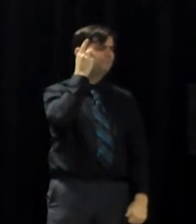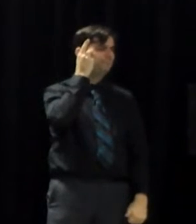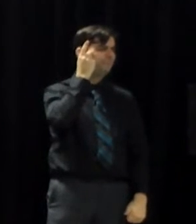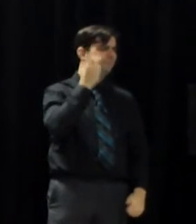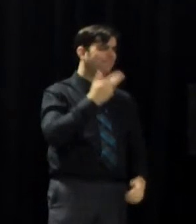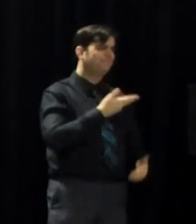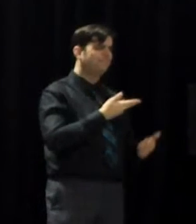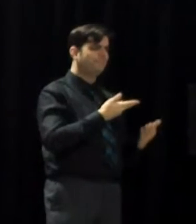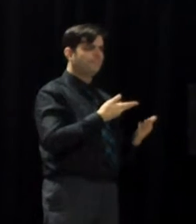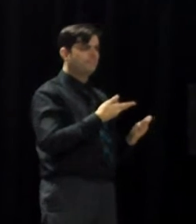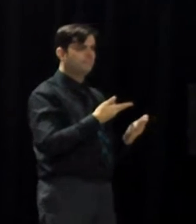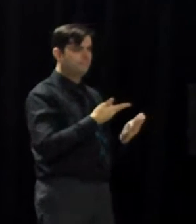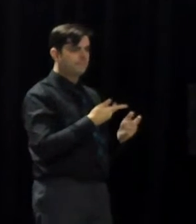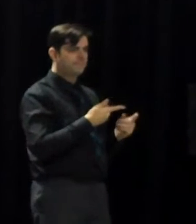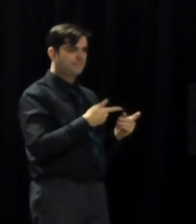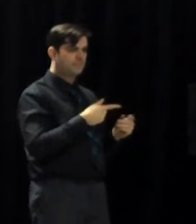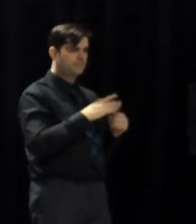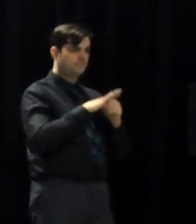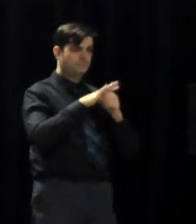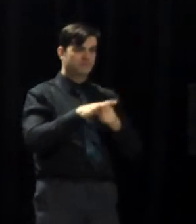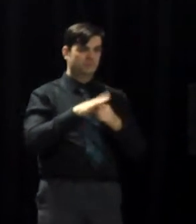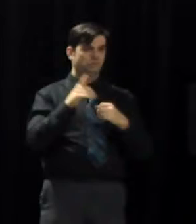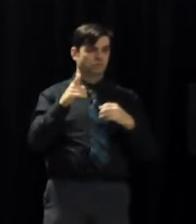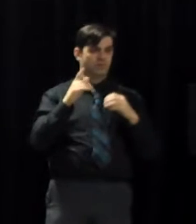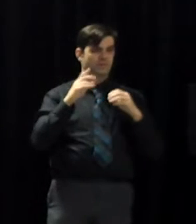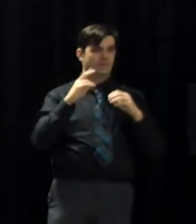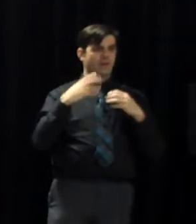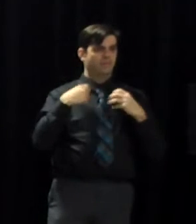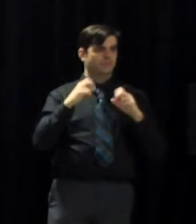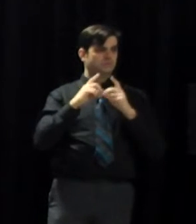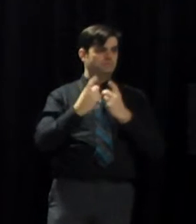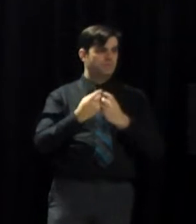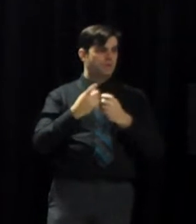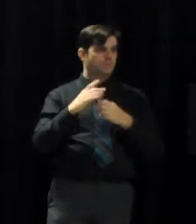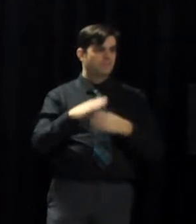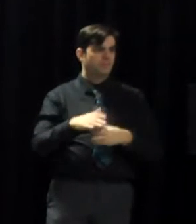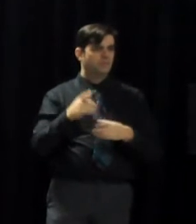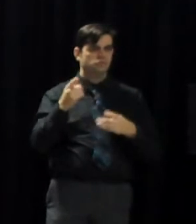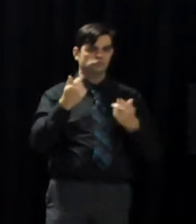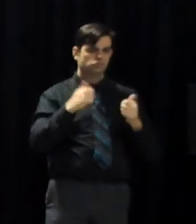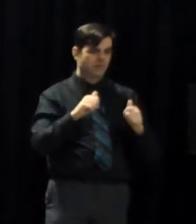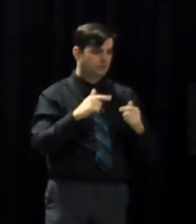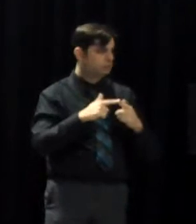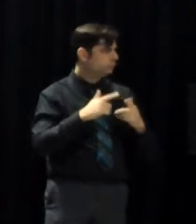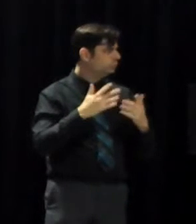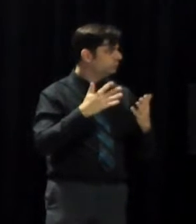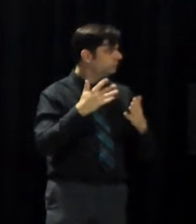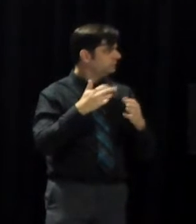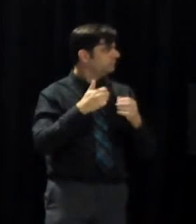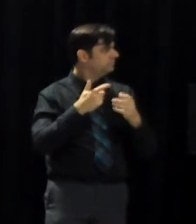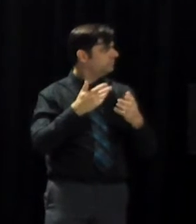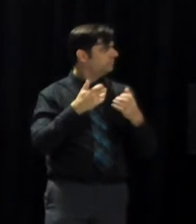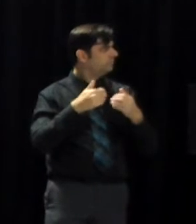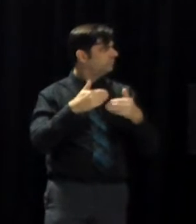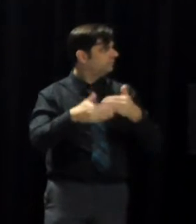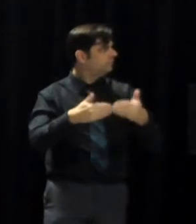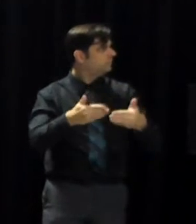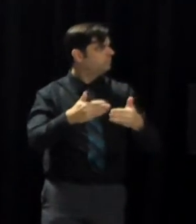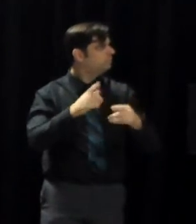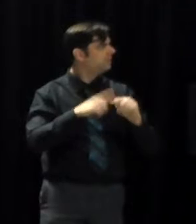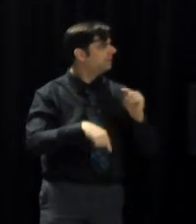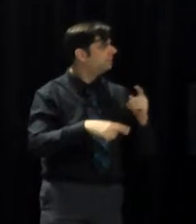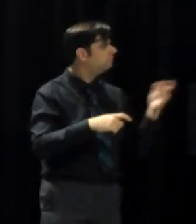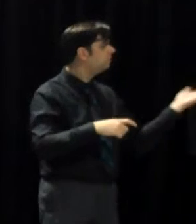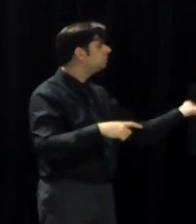decisions, it went away. This time, we are expecting